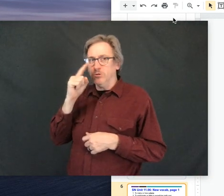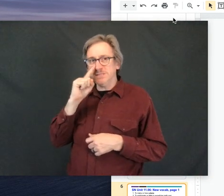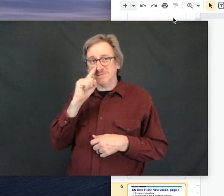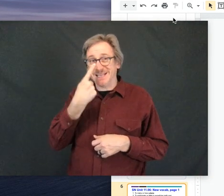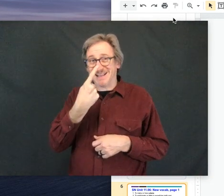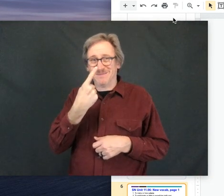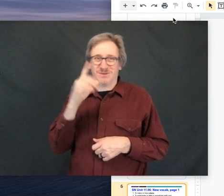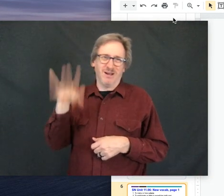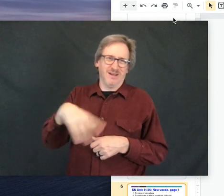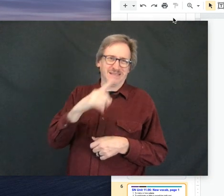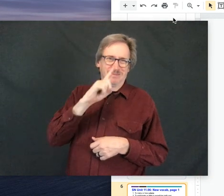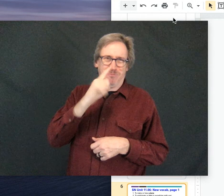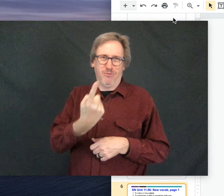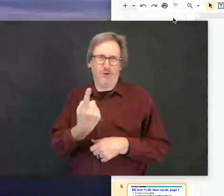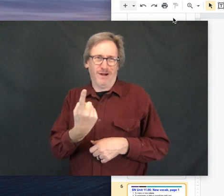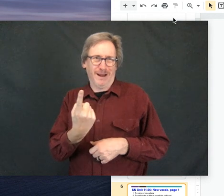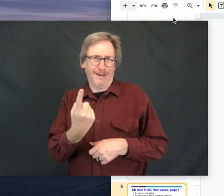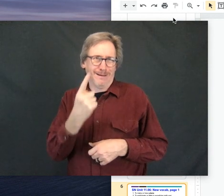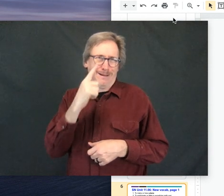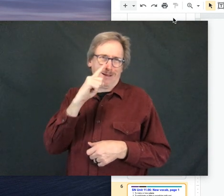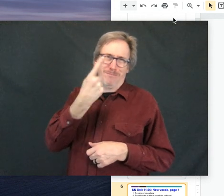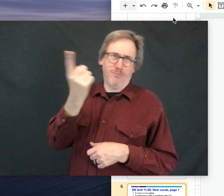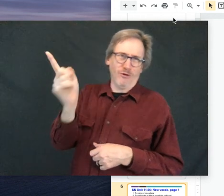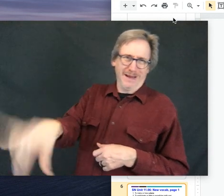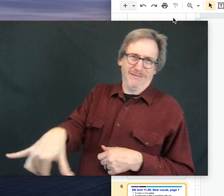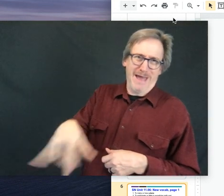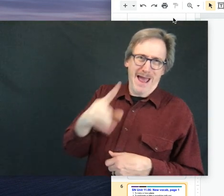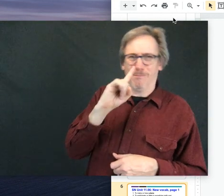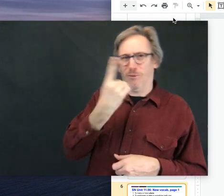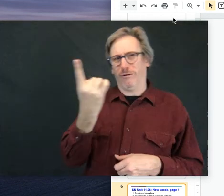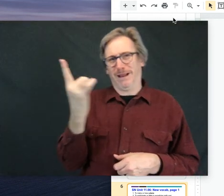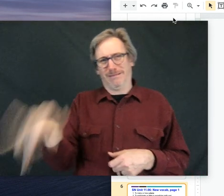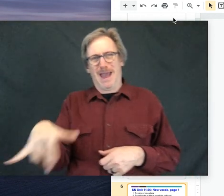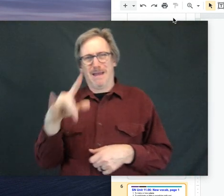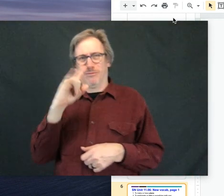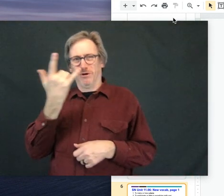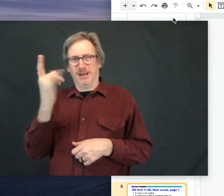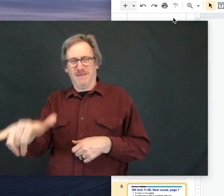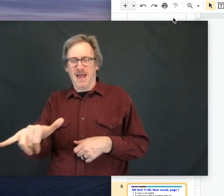It almost seems like it comes from, oh, that sounds boring. Boring that.